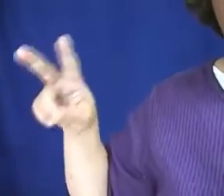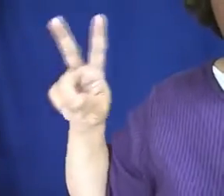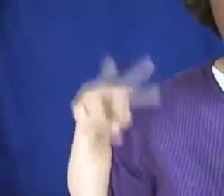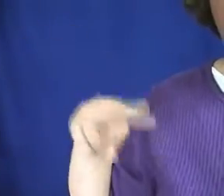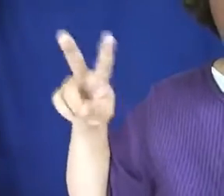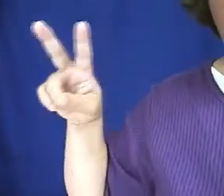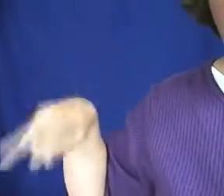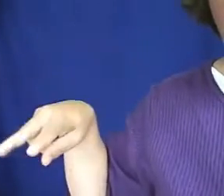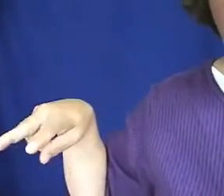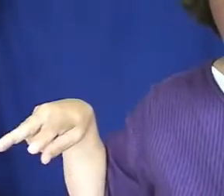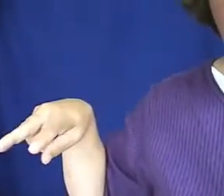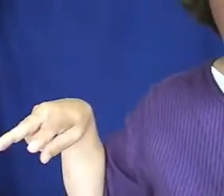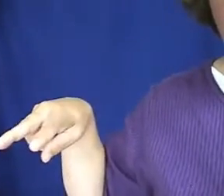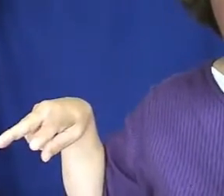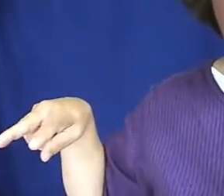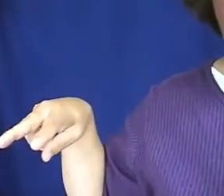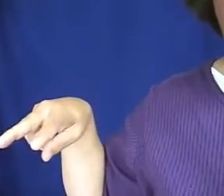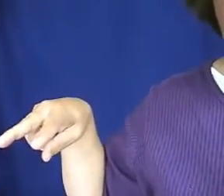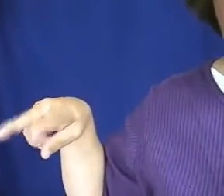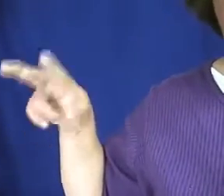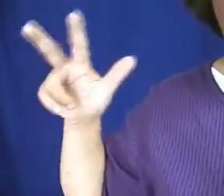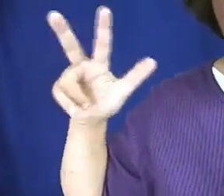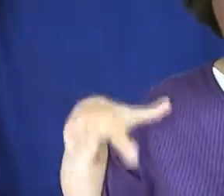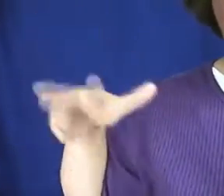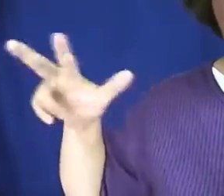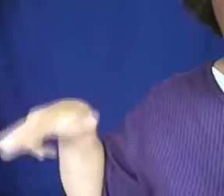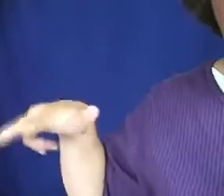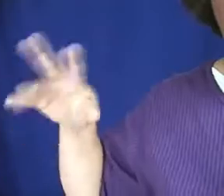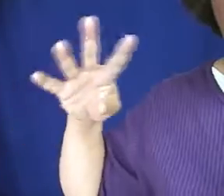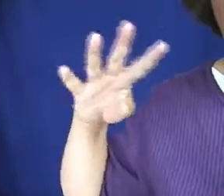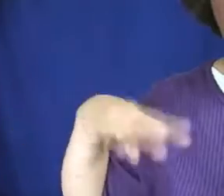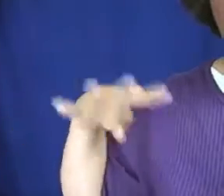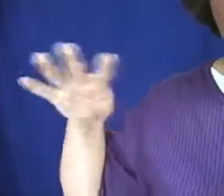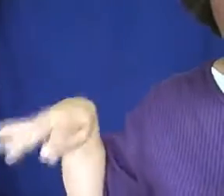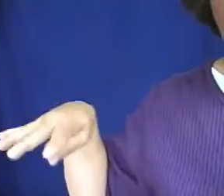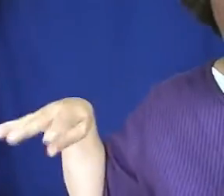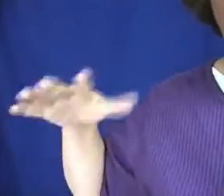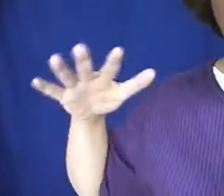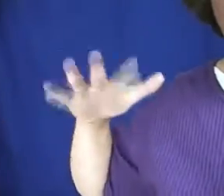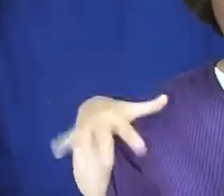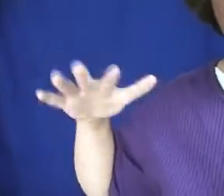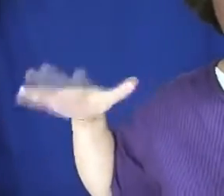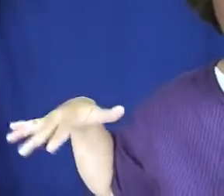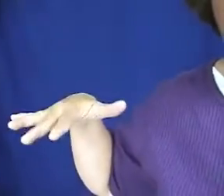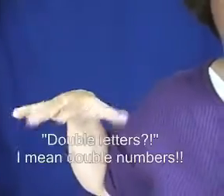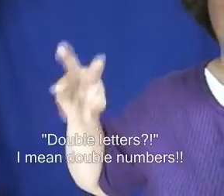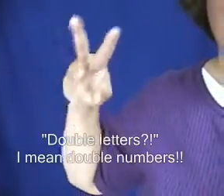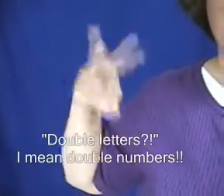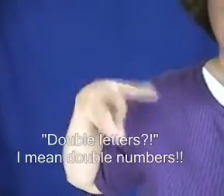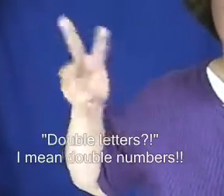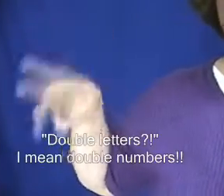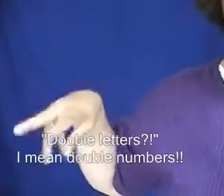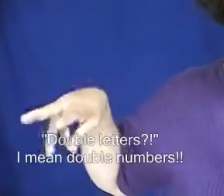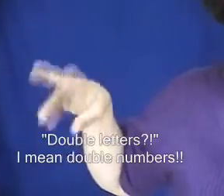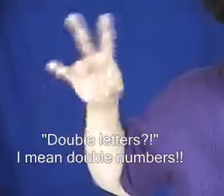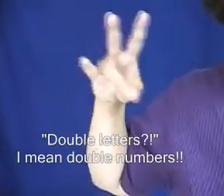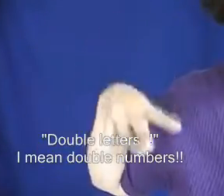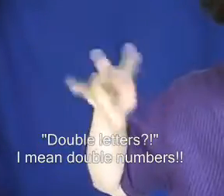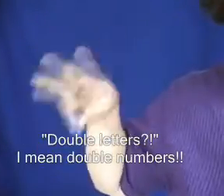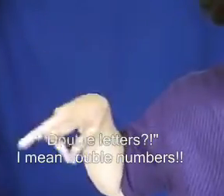So 22 follows that pattern. 33, 44, 55, 66,